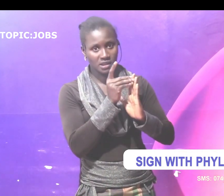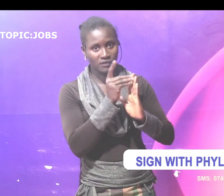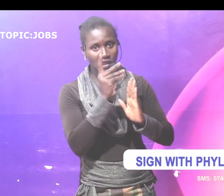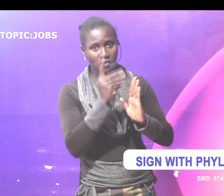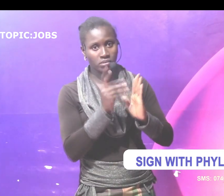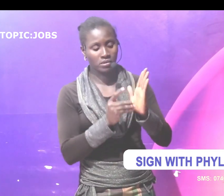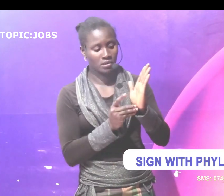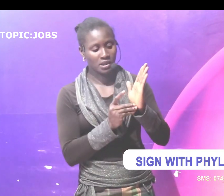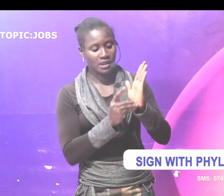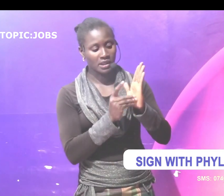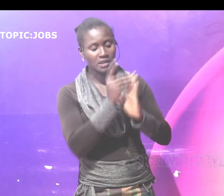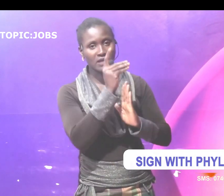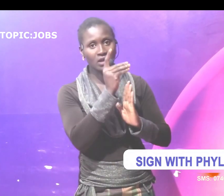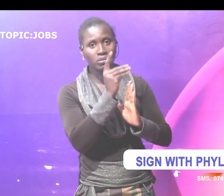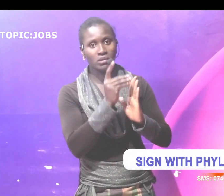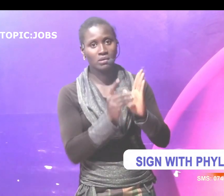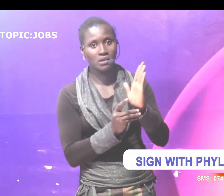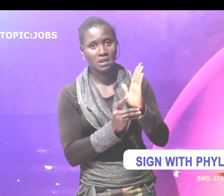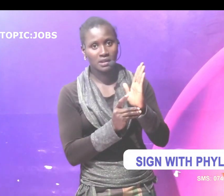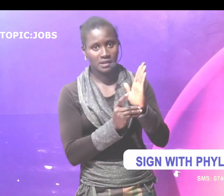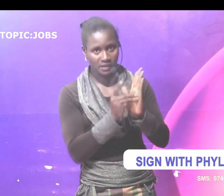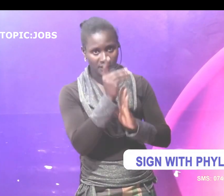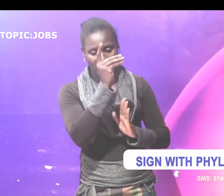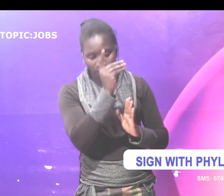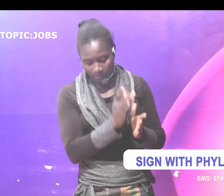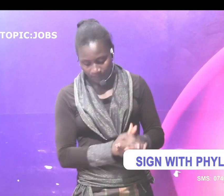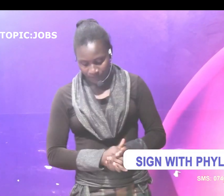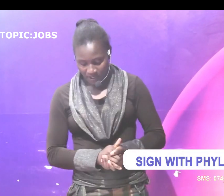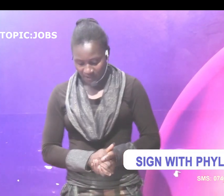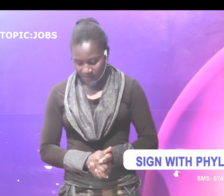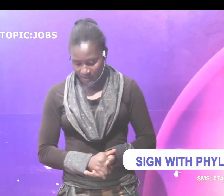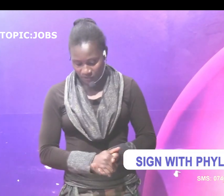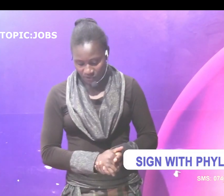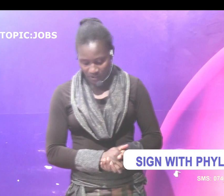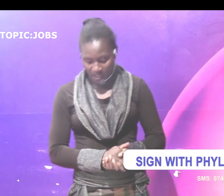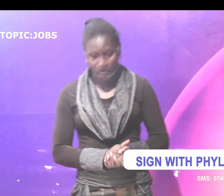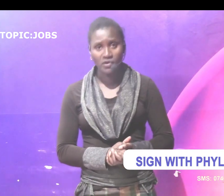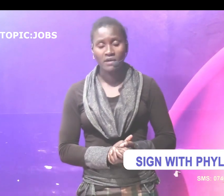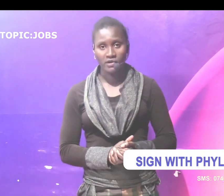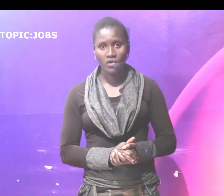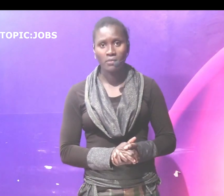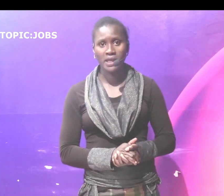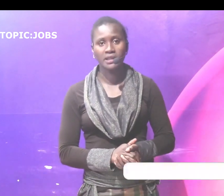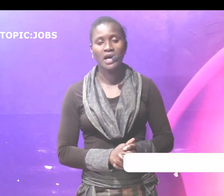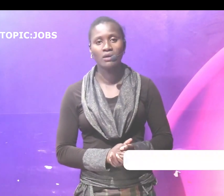develop, develop, develop. And then we also have recommend. How do we